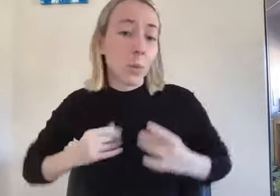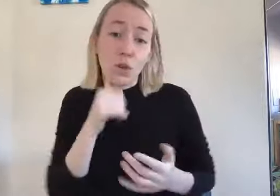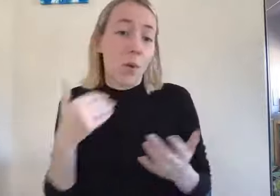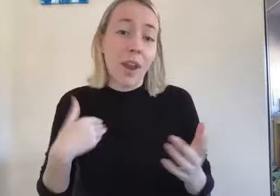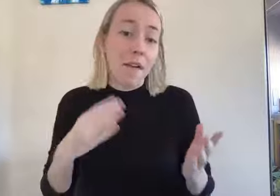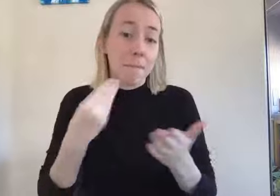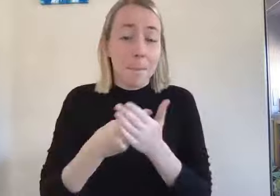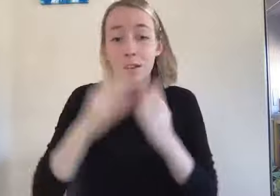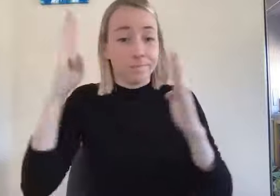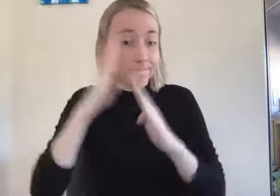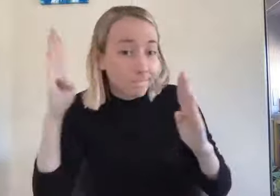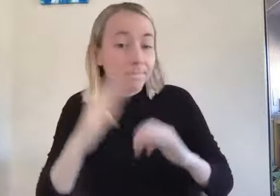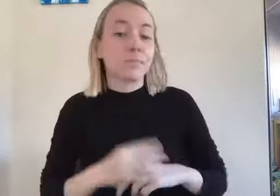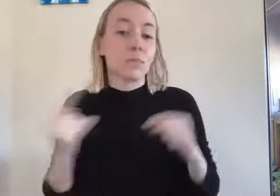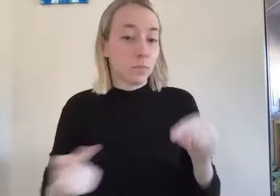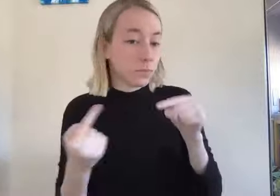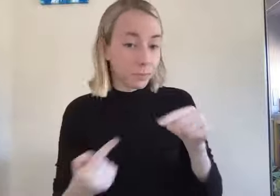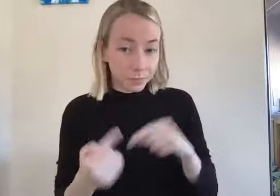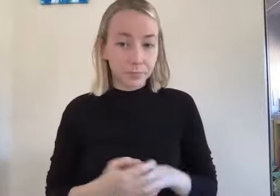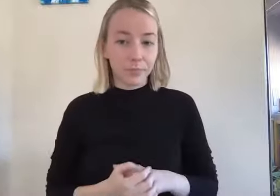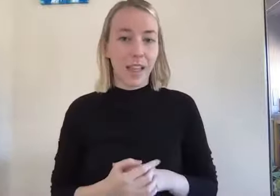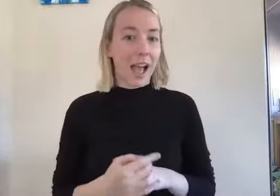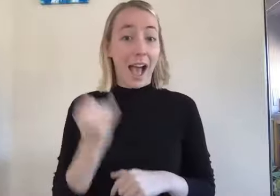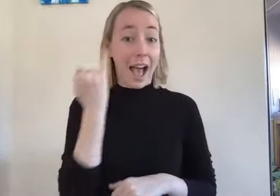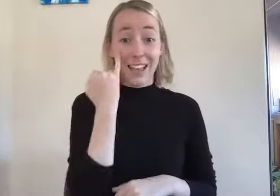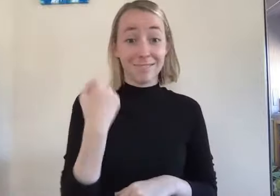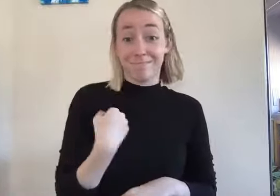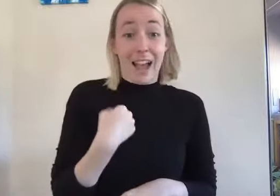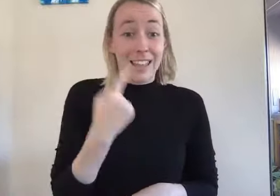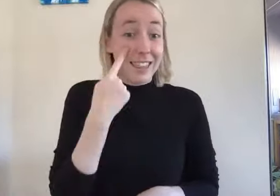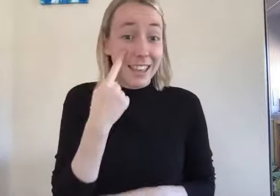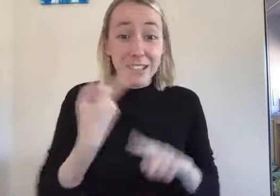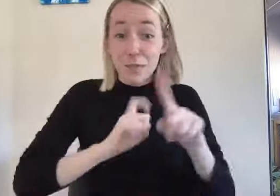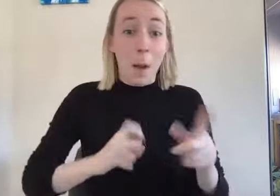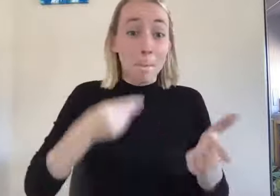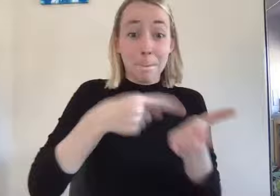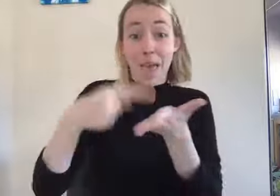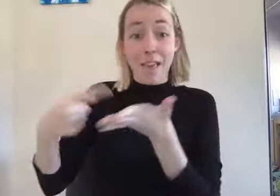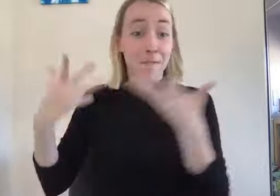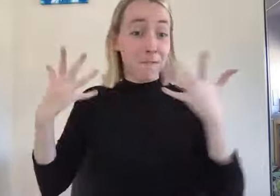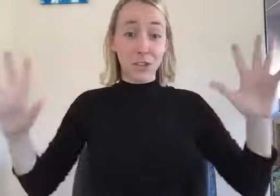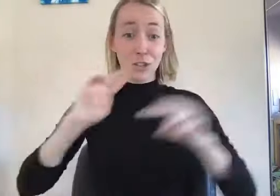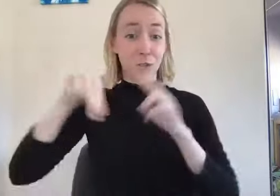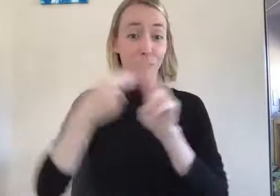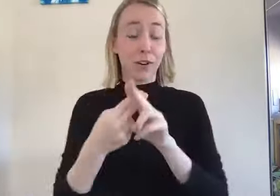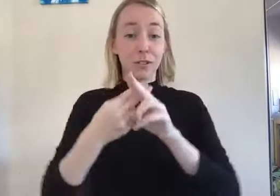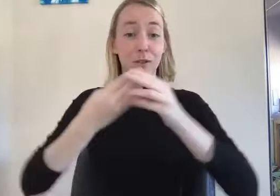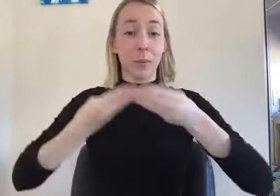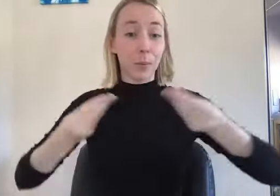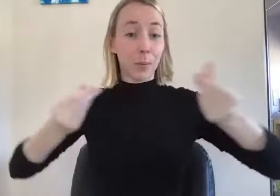we don't have money troubles. We absolutely don't. I think it's a direct result of making those financial amends that I went